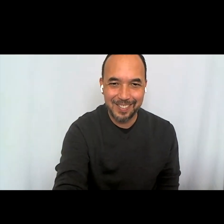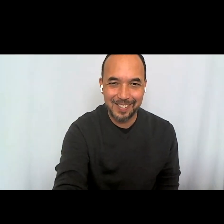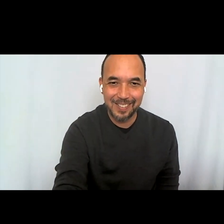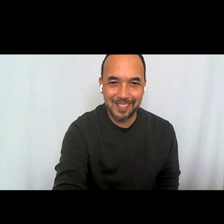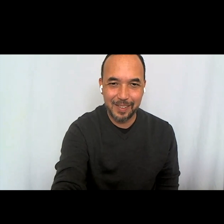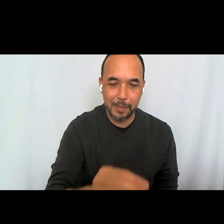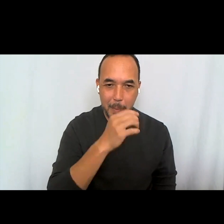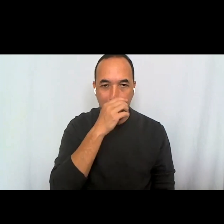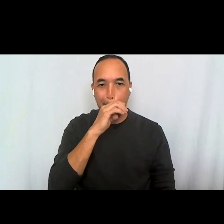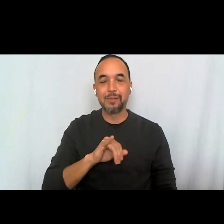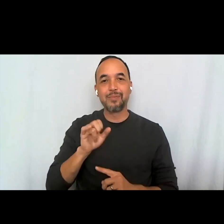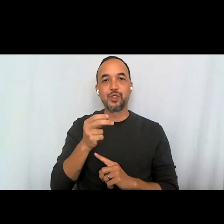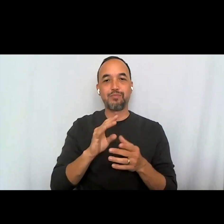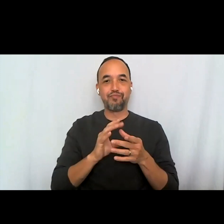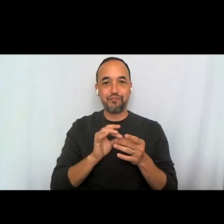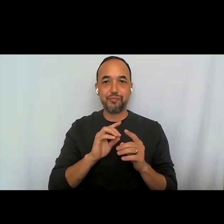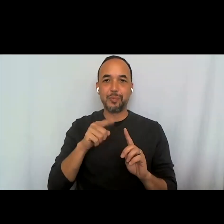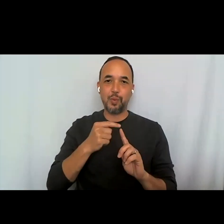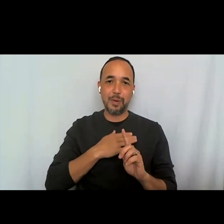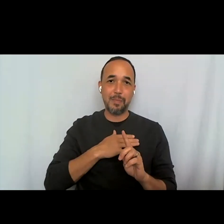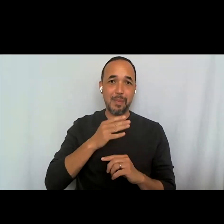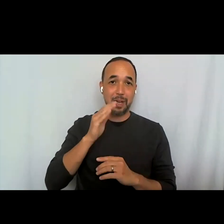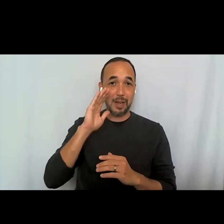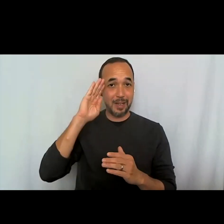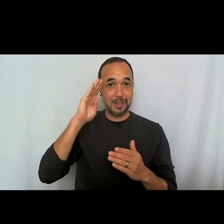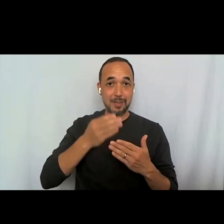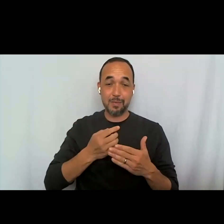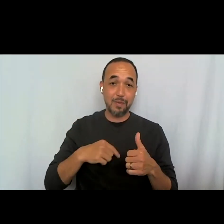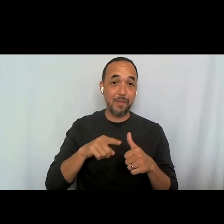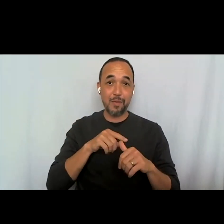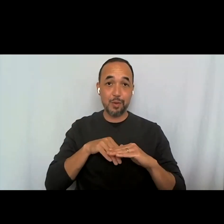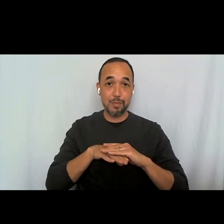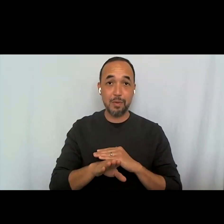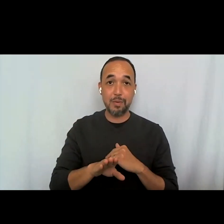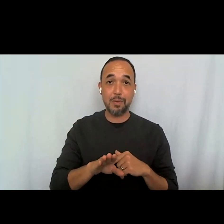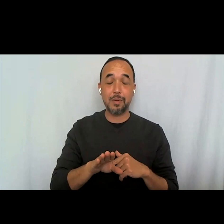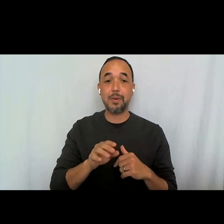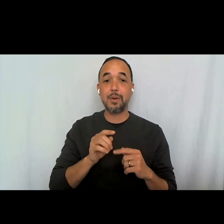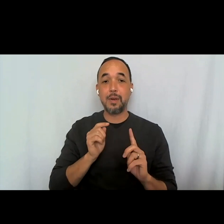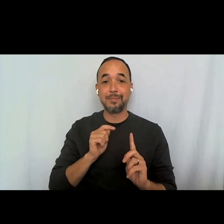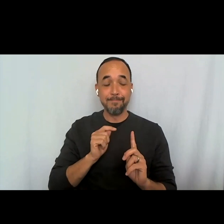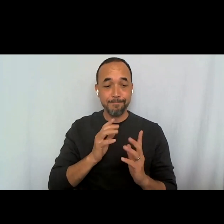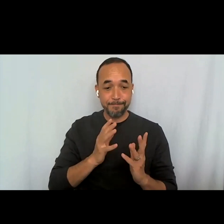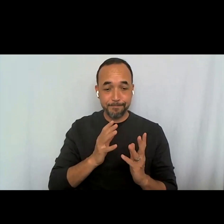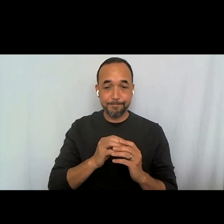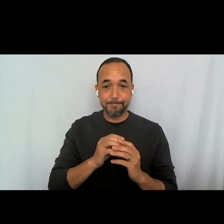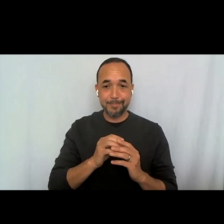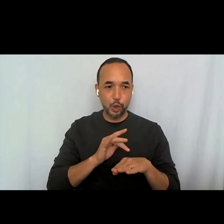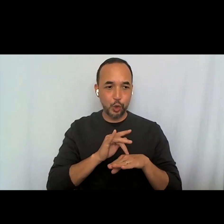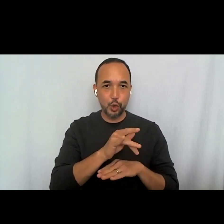So when my son was first born, he in the early